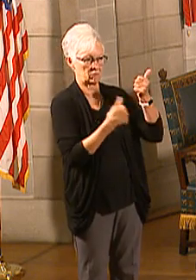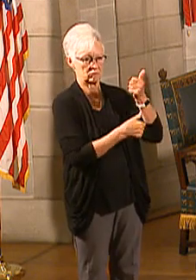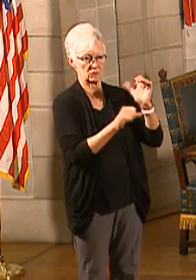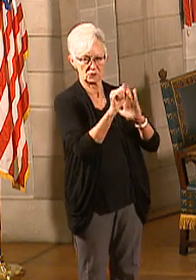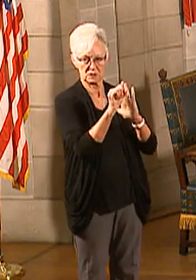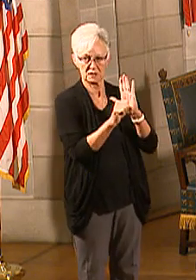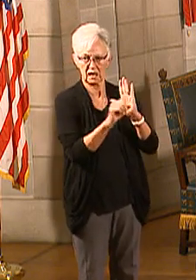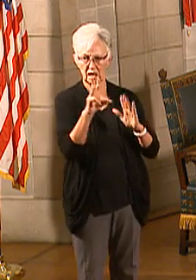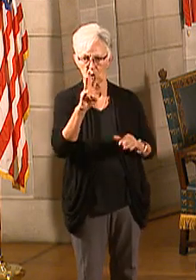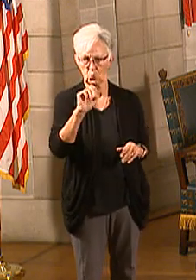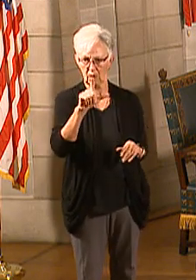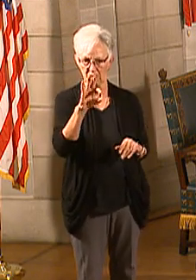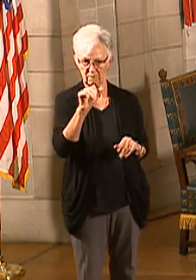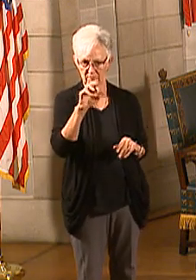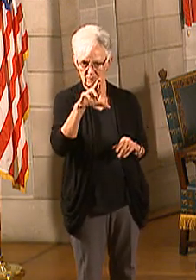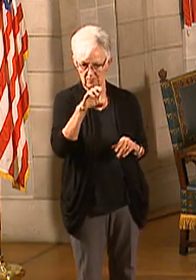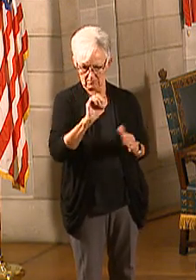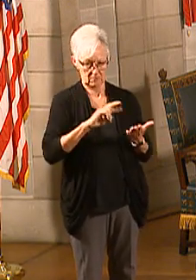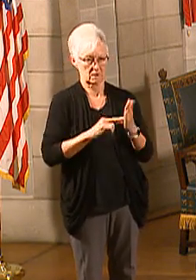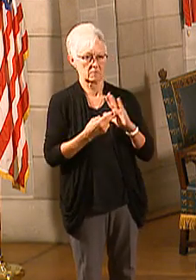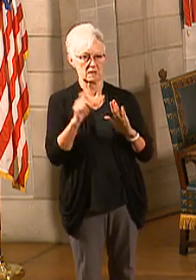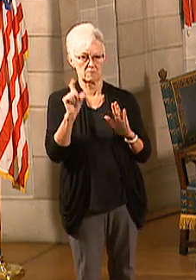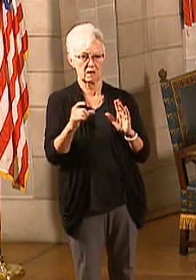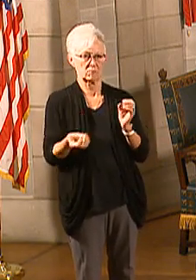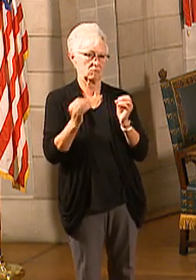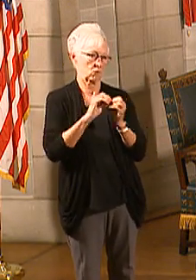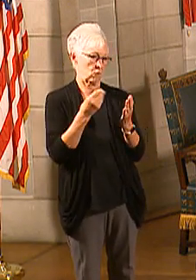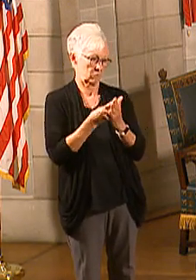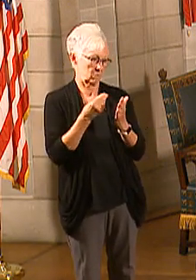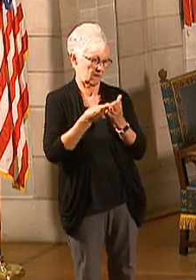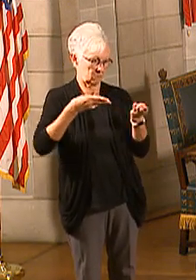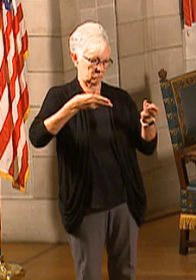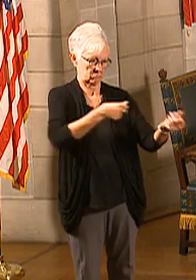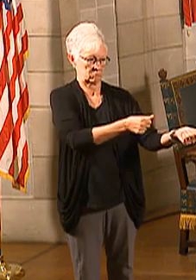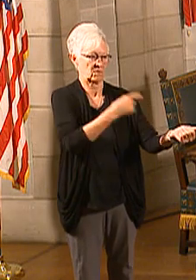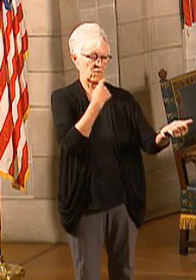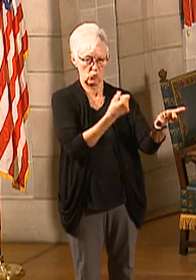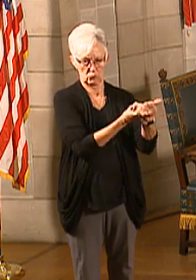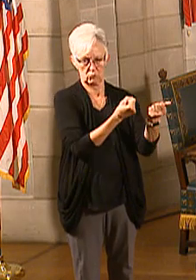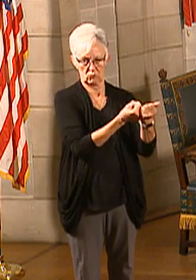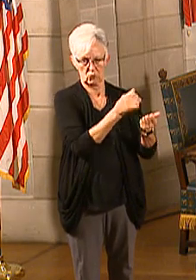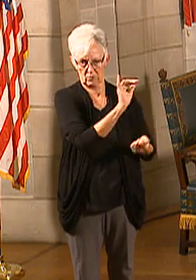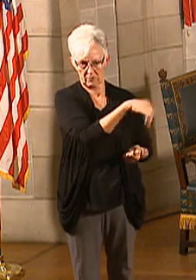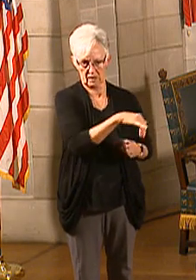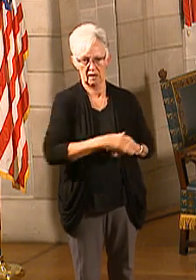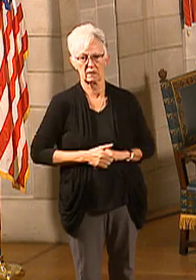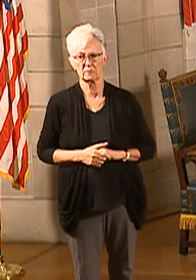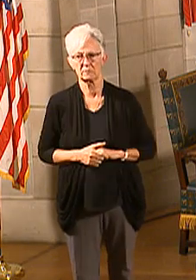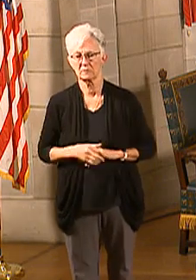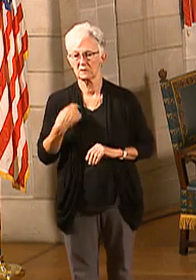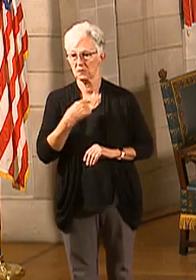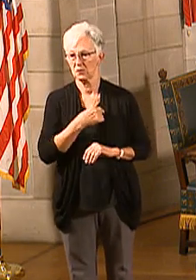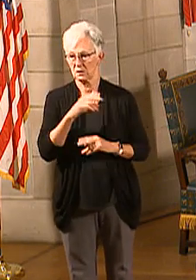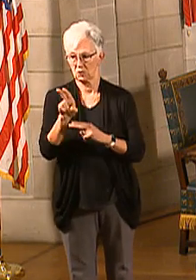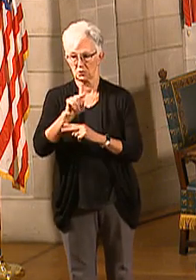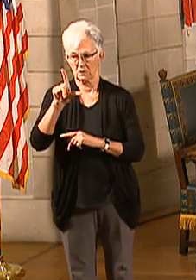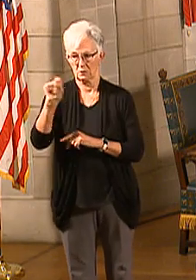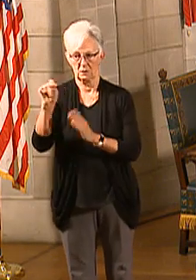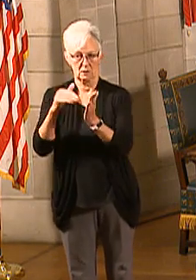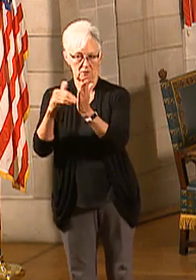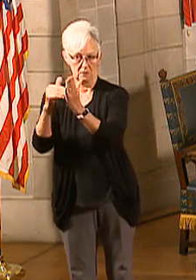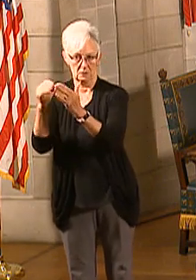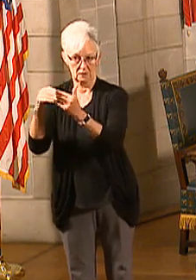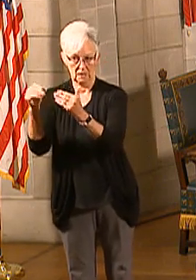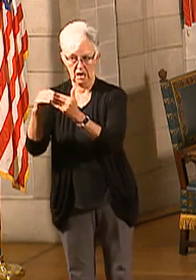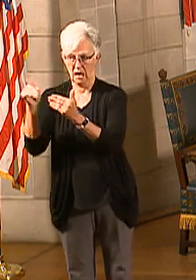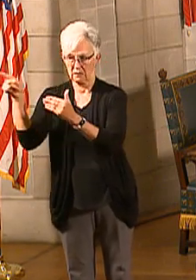have dedicated more resources to be able to handle that. So we used about $20 million in our carryover from 2021 into